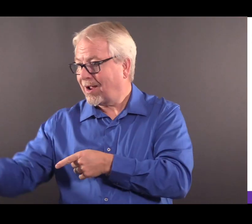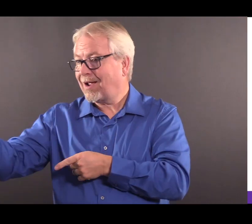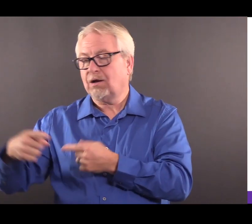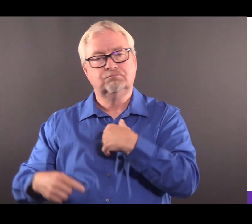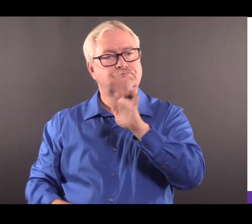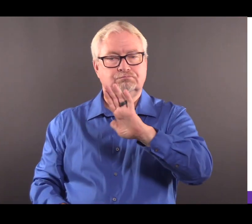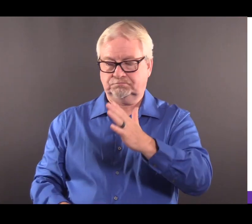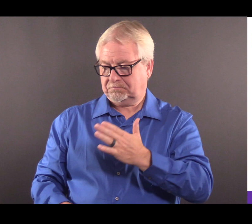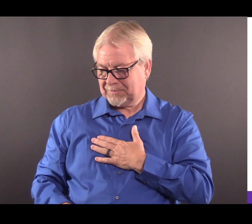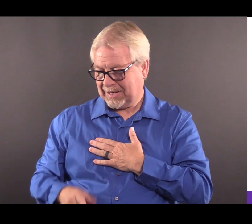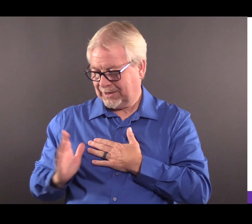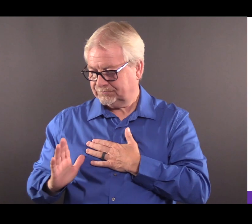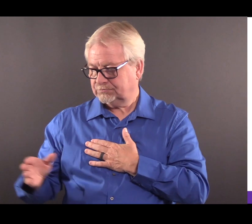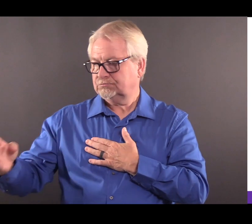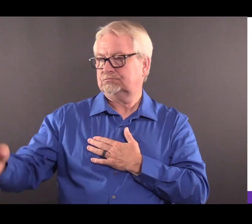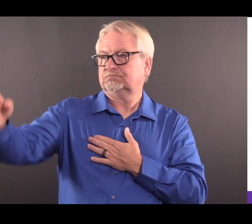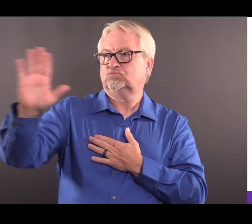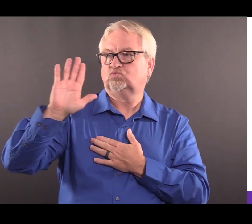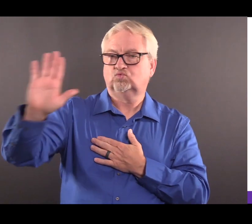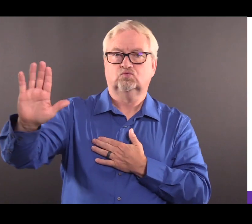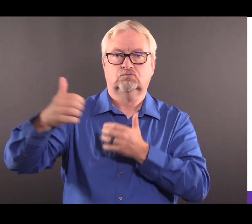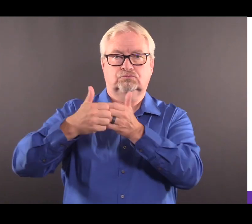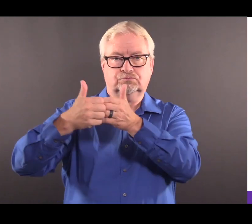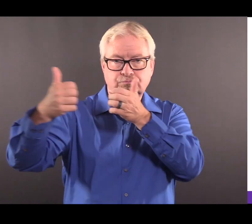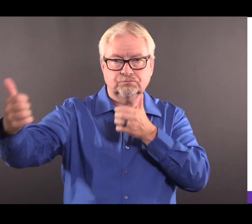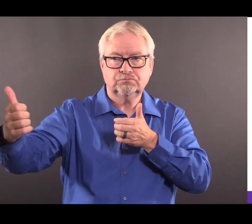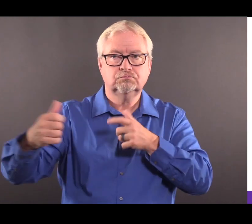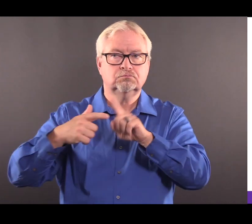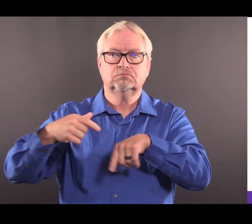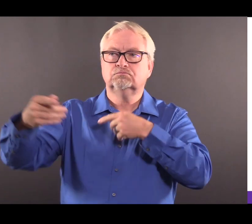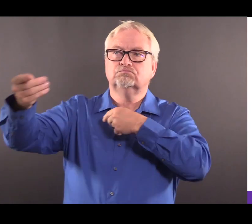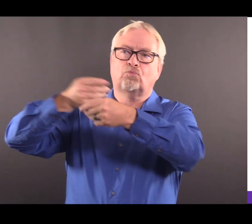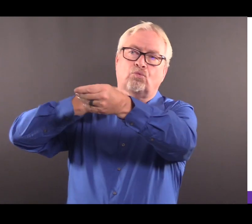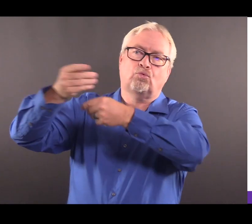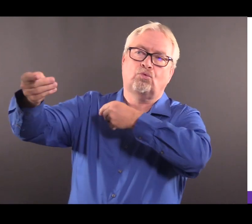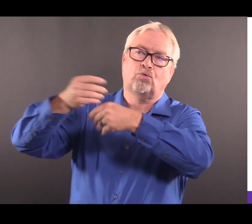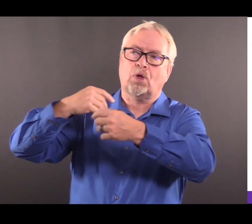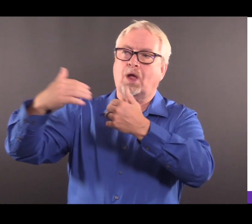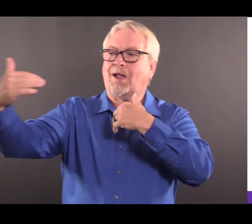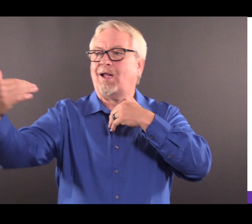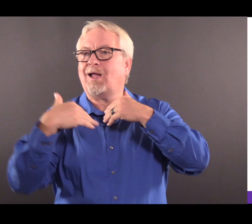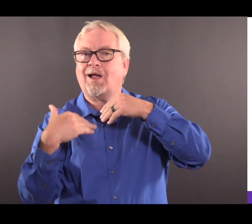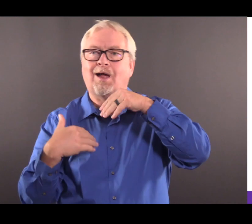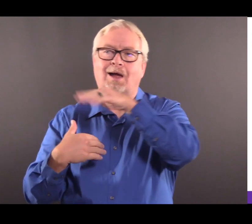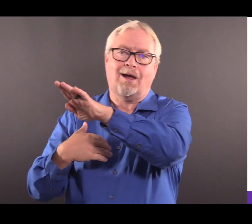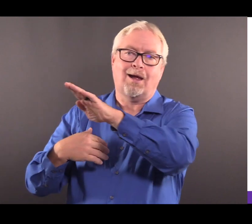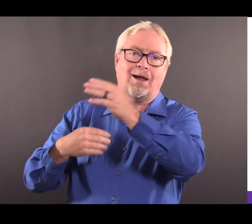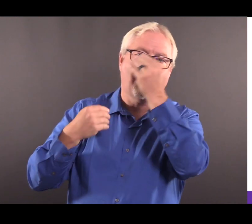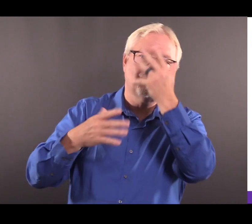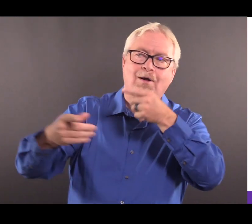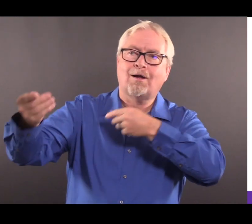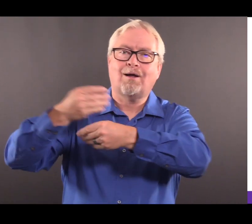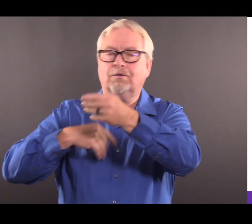survivor or using the same system. They must not have the ability to access one another's